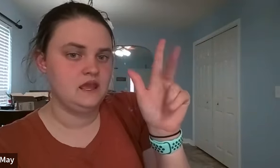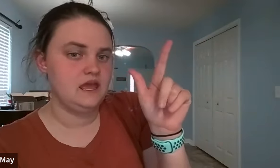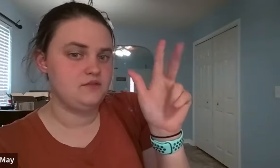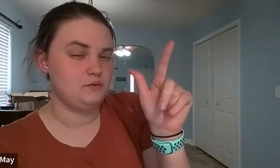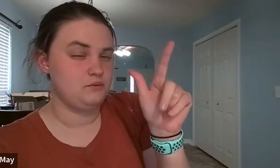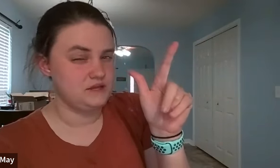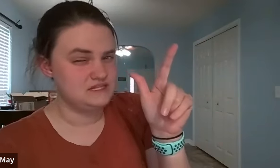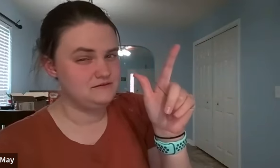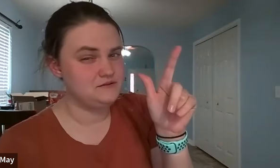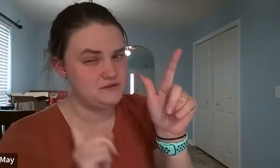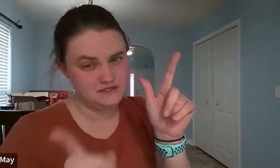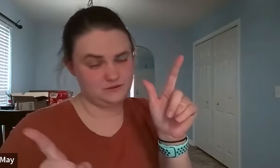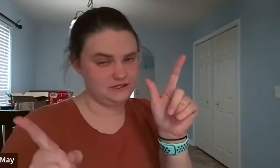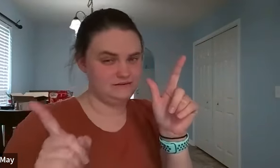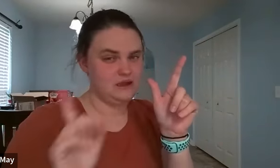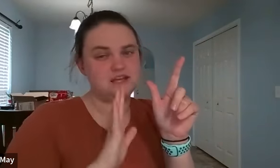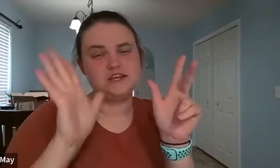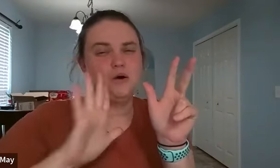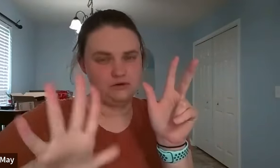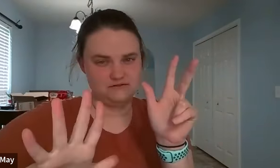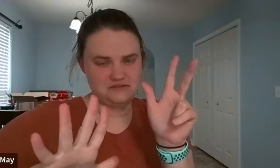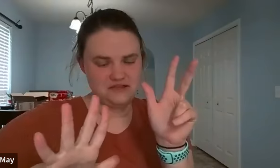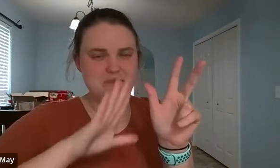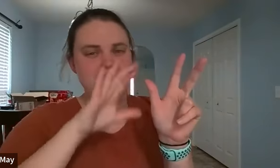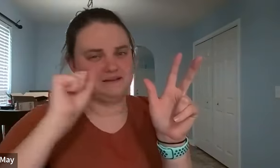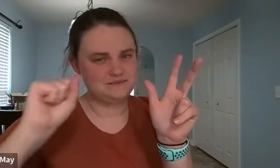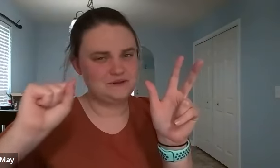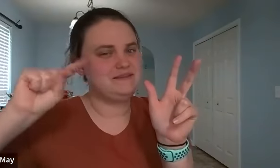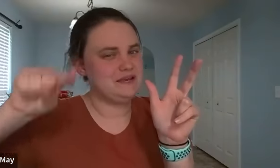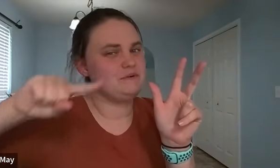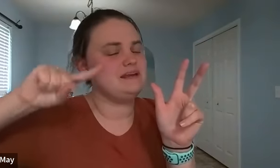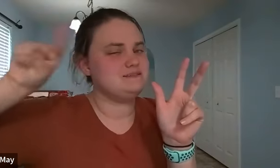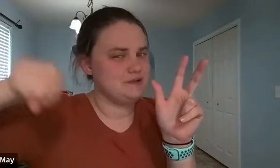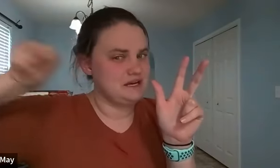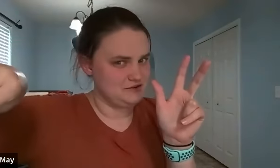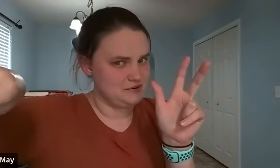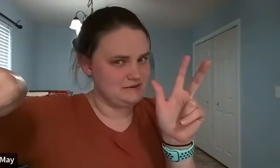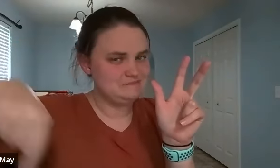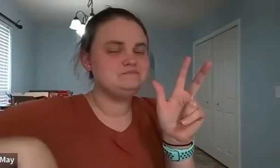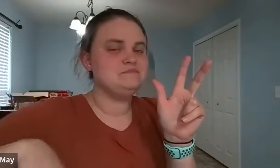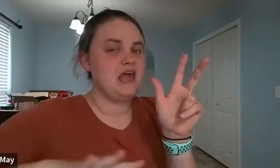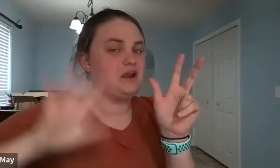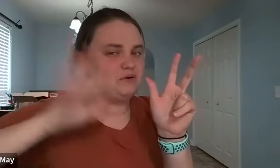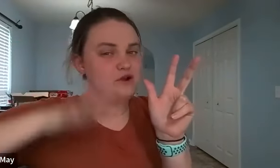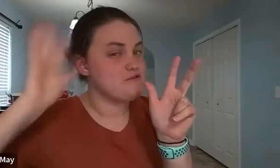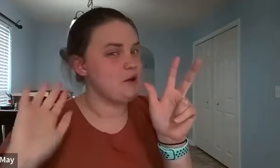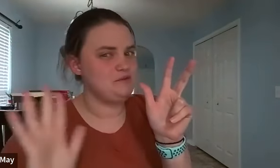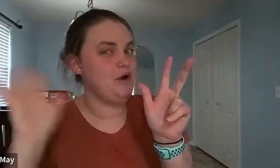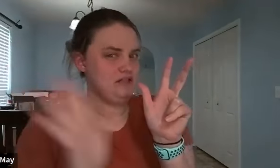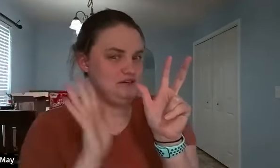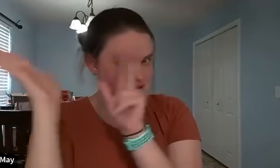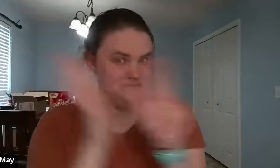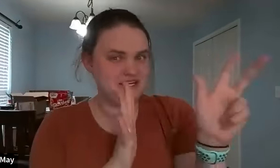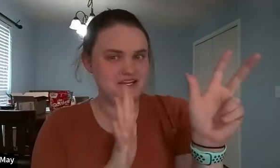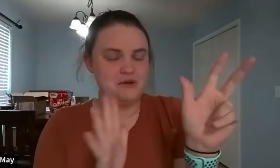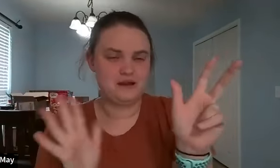And the reason for this one, actually, I'll hold off on that. I'll explain it later when I explain another part. I don't want to overwhelm you all in immediate go when I'm